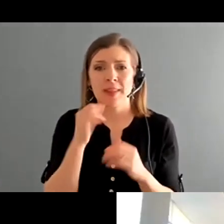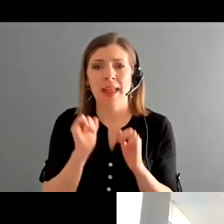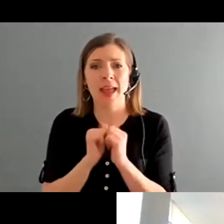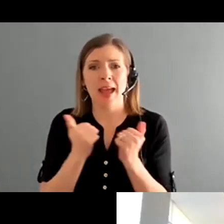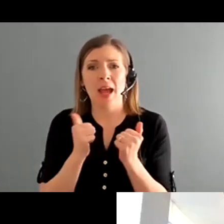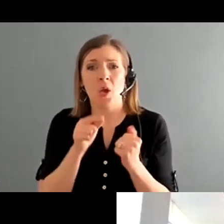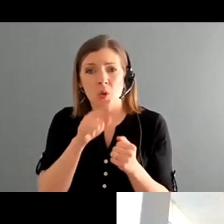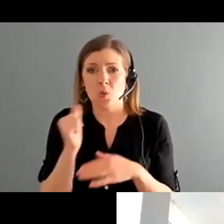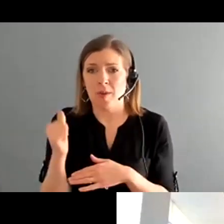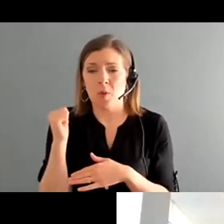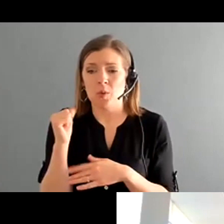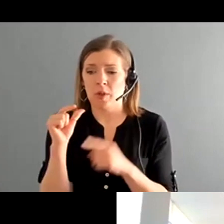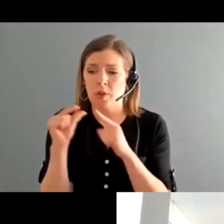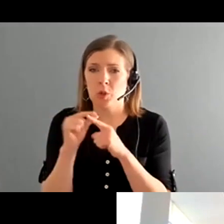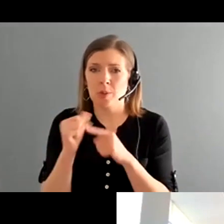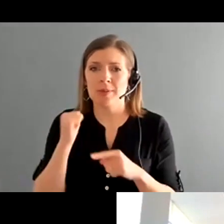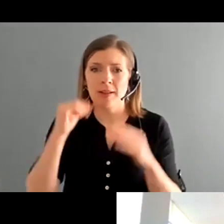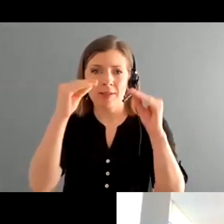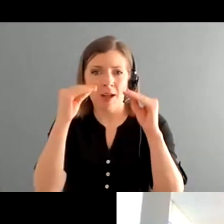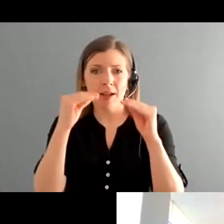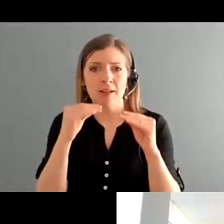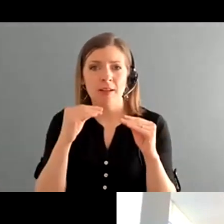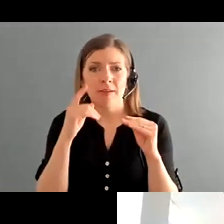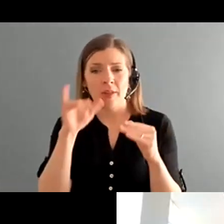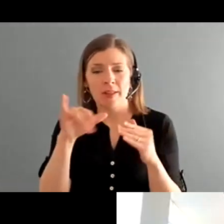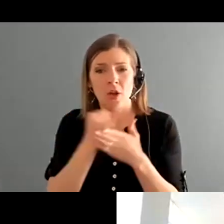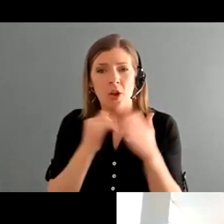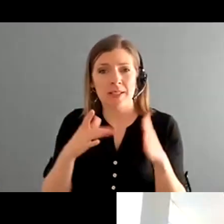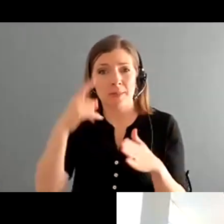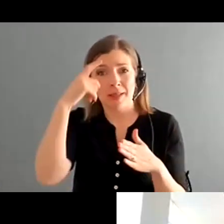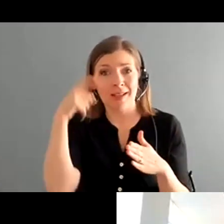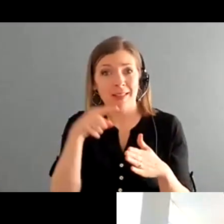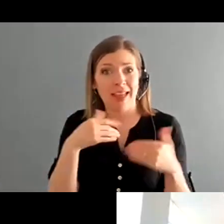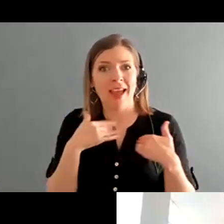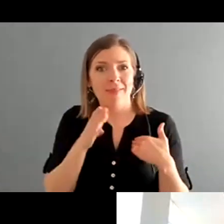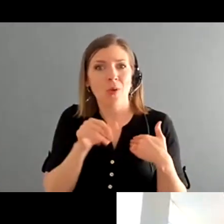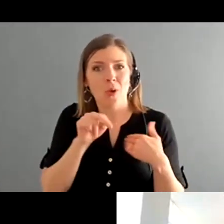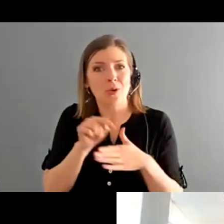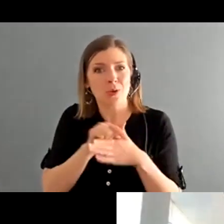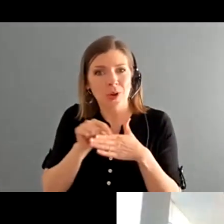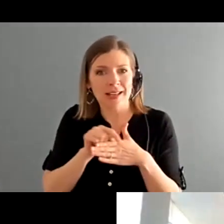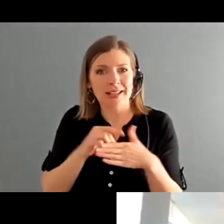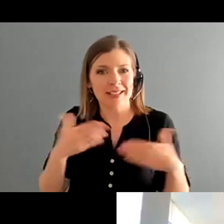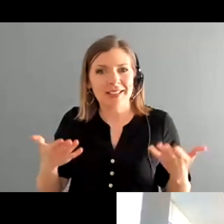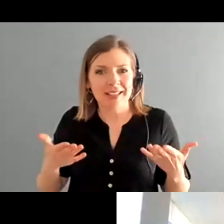how you refuse the term self-taught in terms of these artists because they have their own training. Also, that's